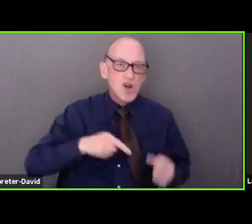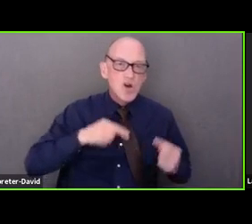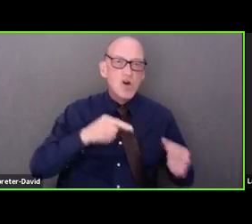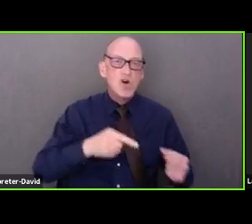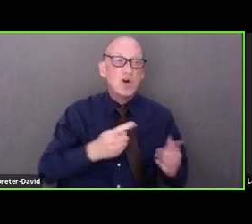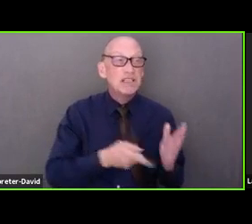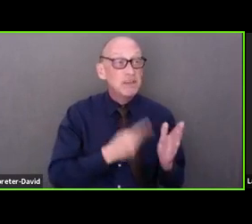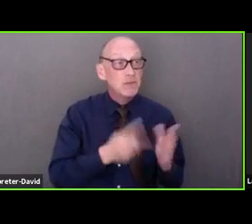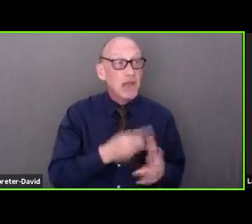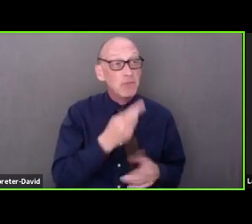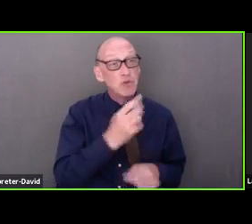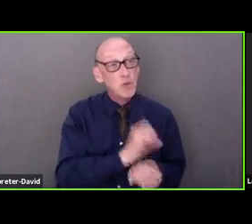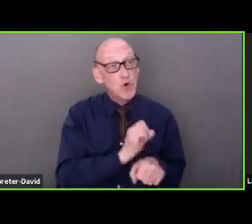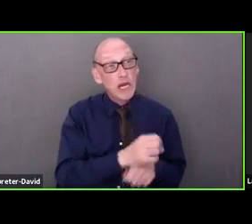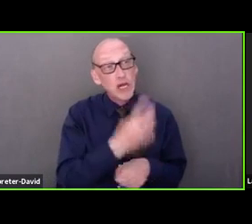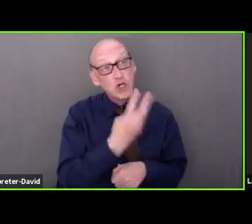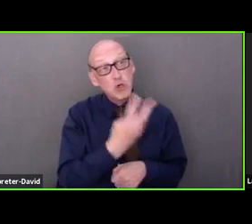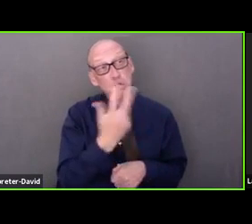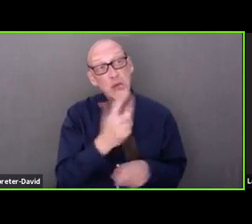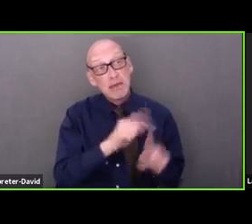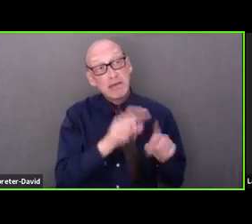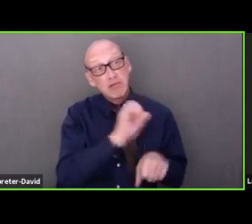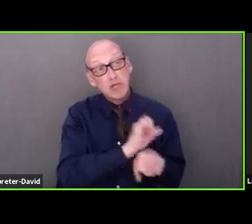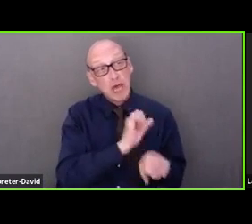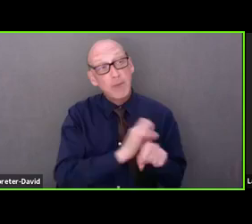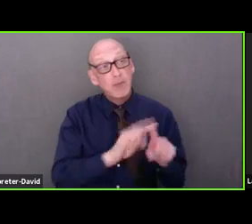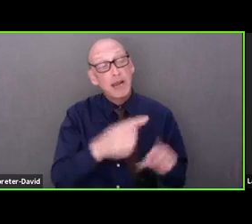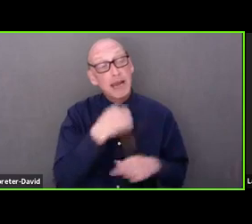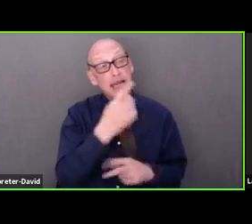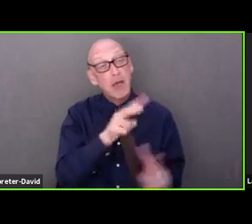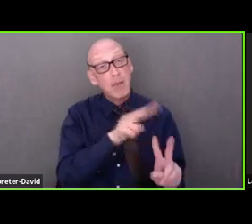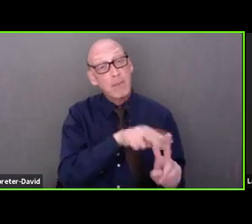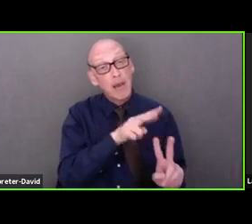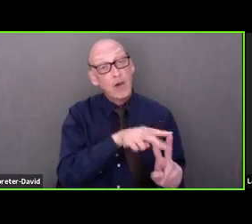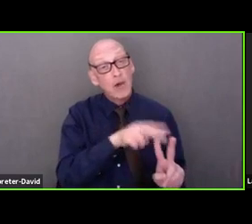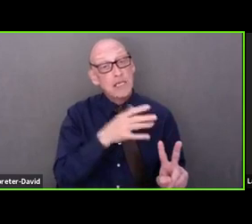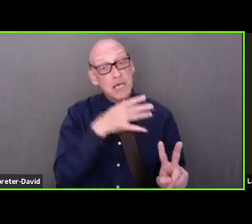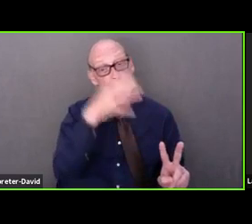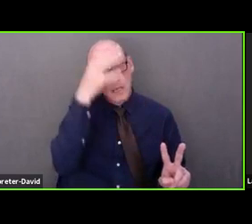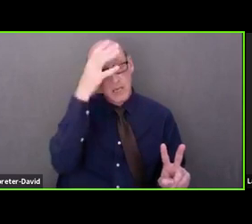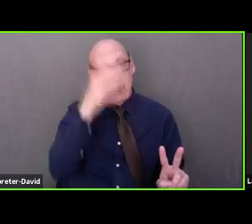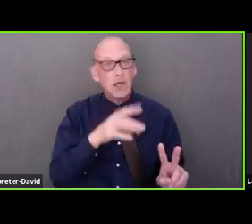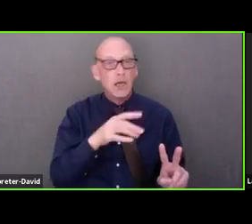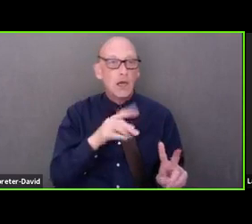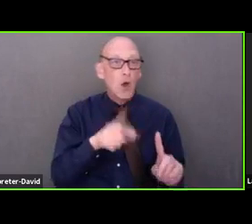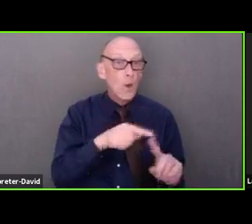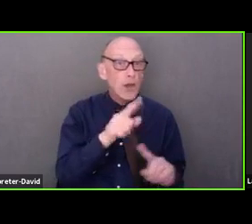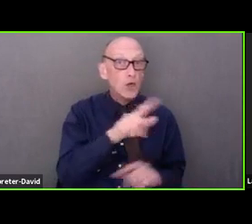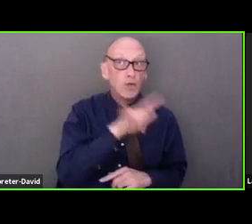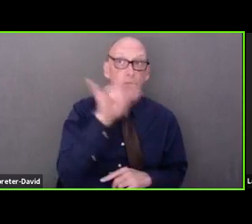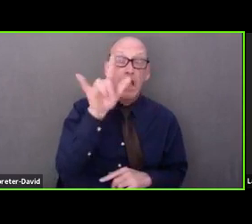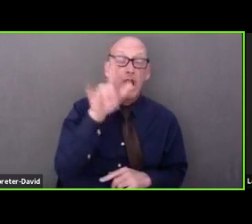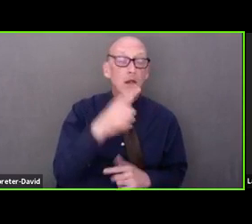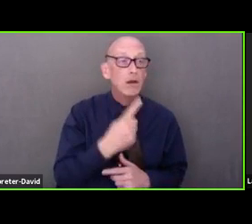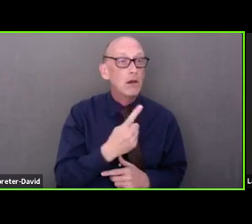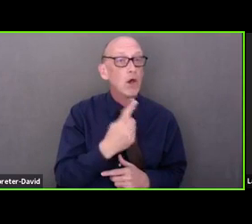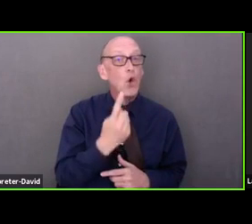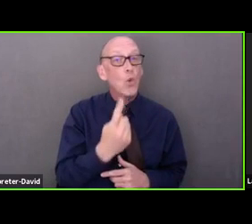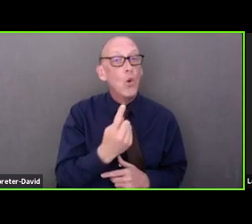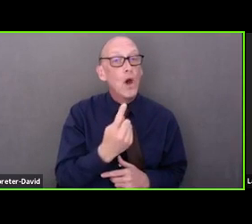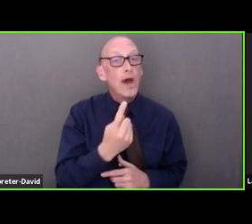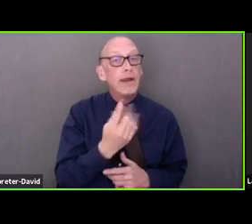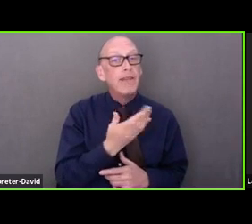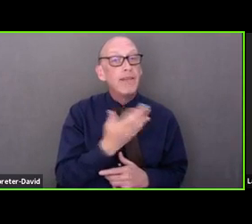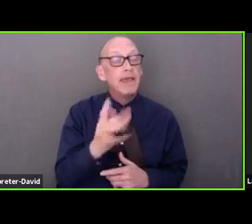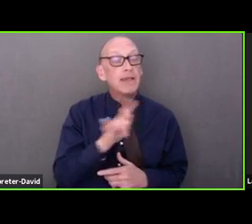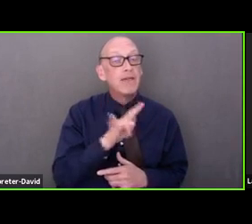right? But I say to them, look, when you're flying, one of the things that the flight attendant is going to say to